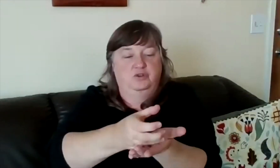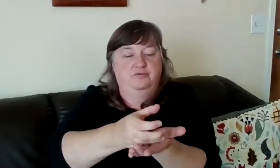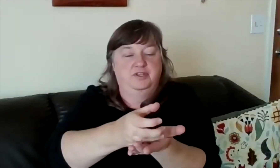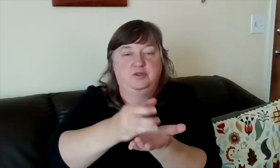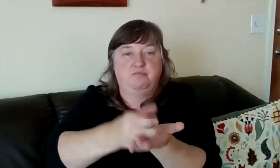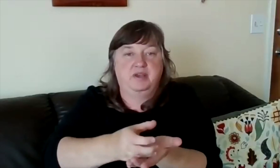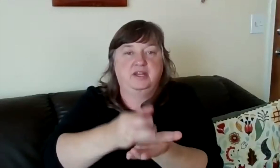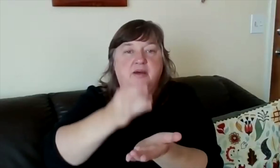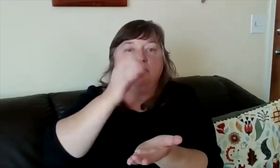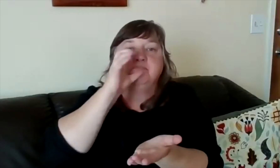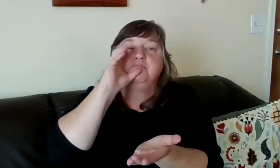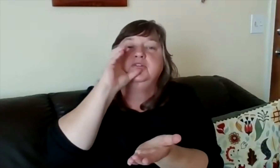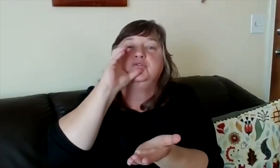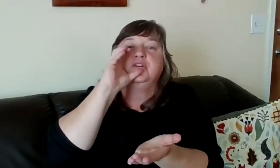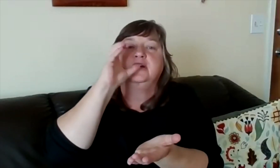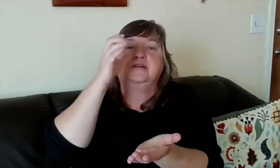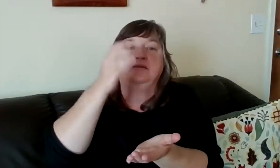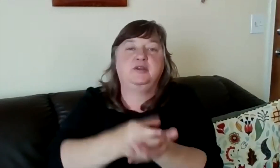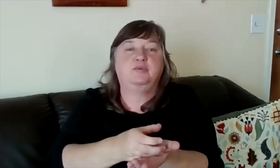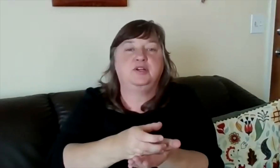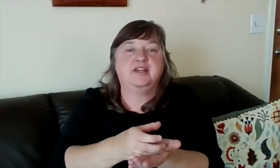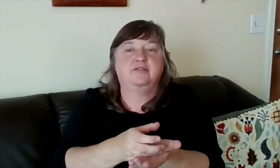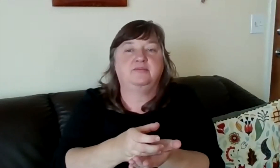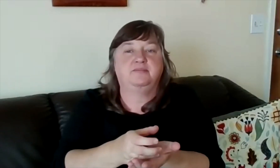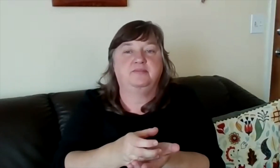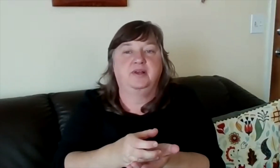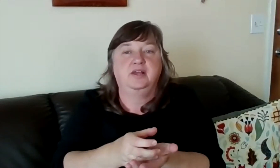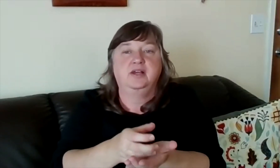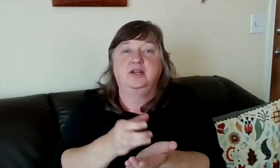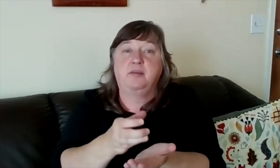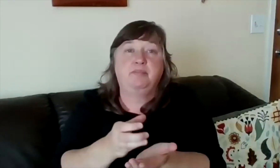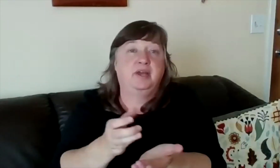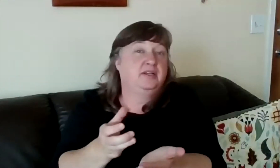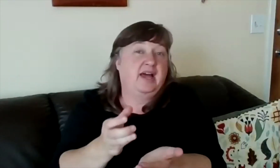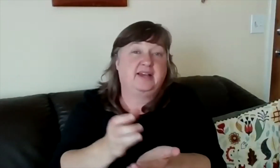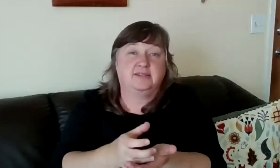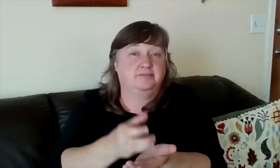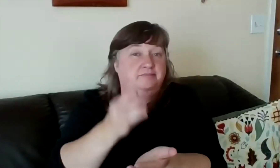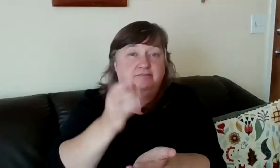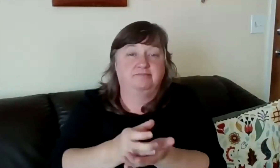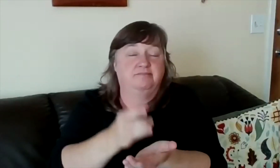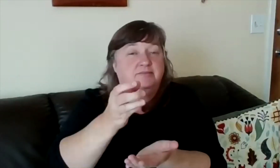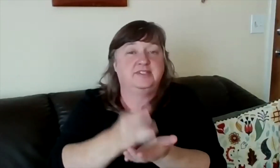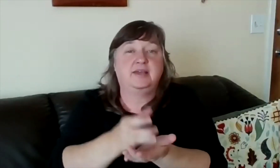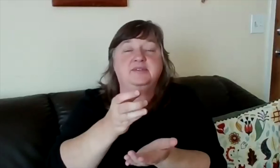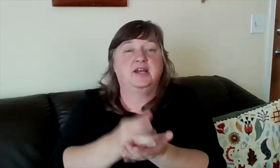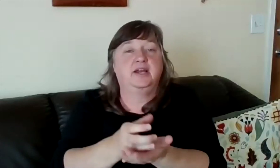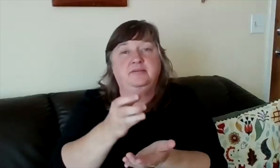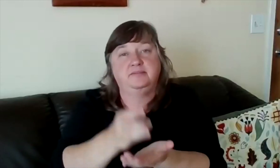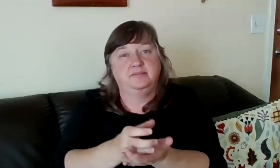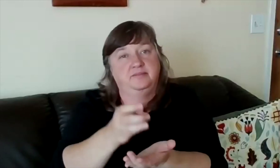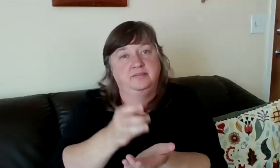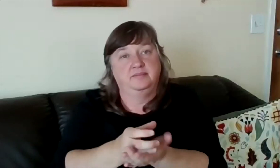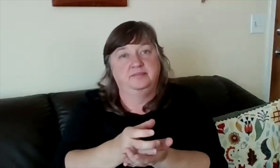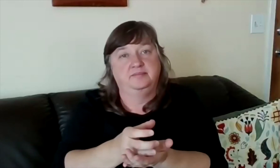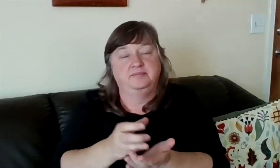Surface, you pick it up, you drink, you put it down. Cup and glass. Same sign.